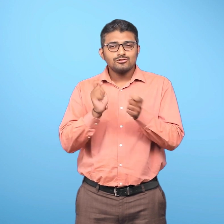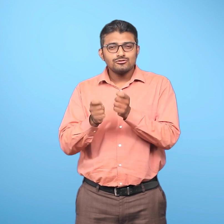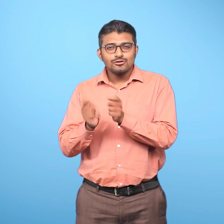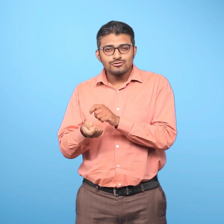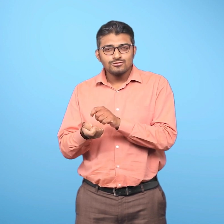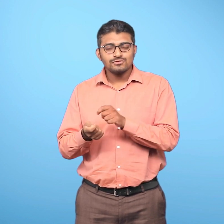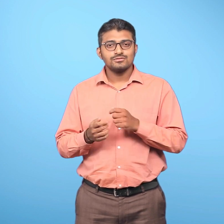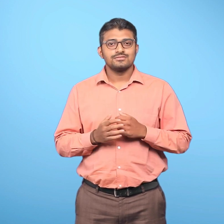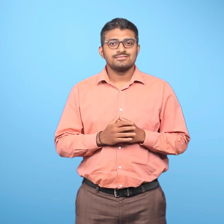changes,